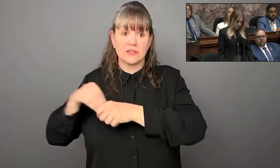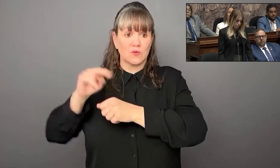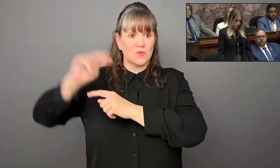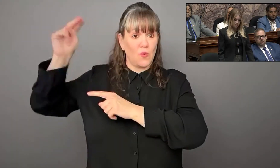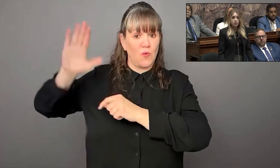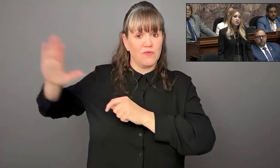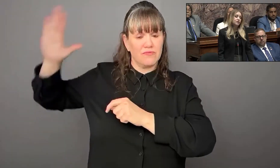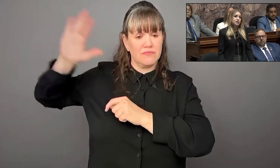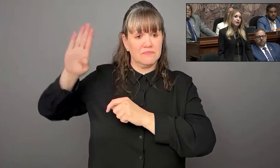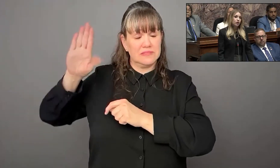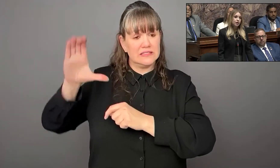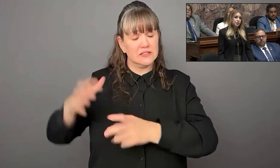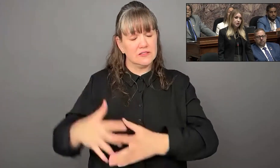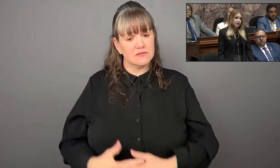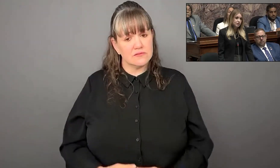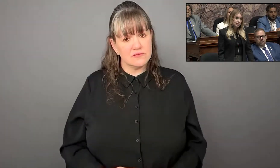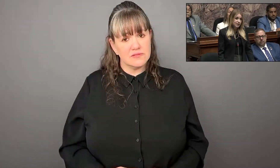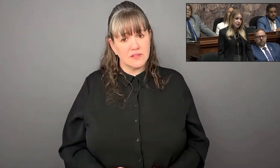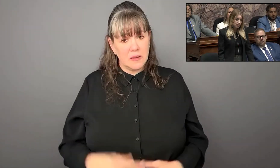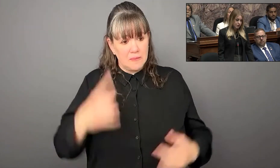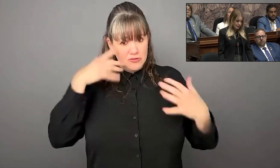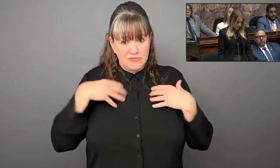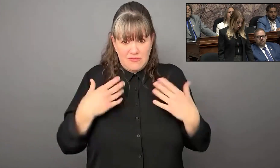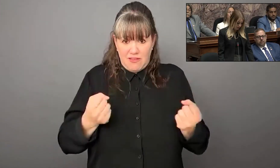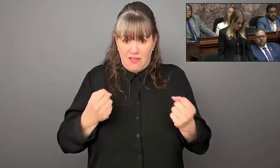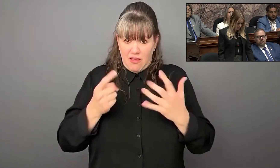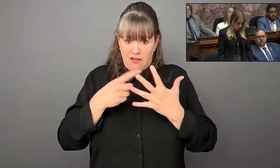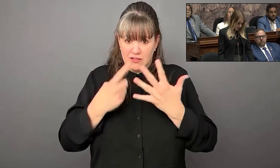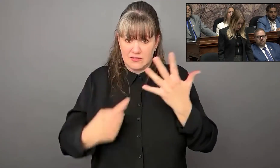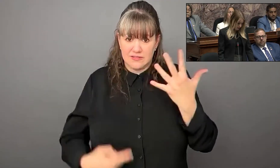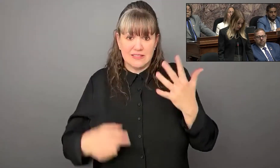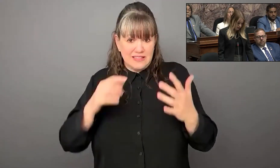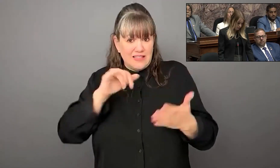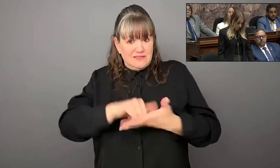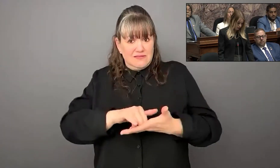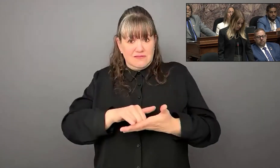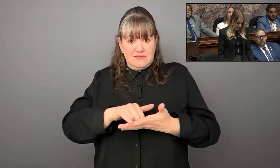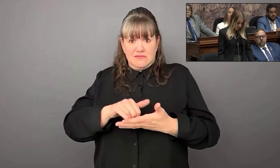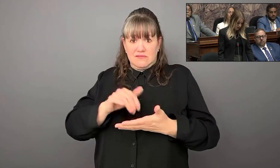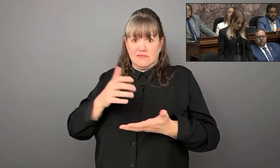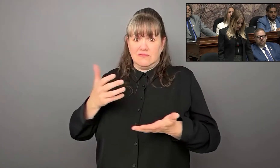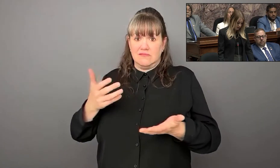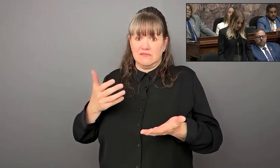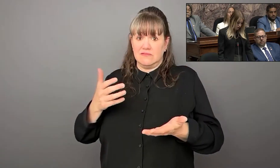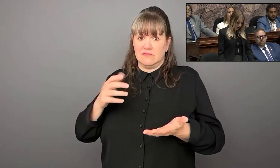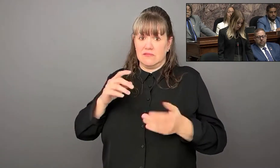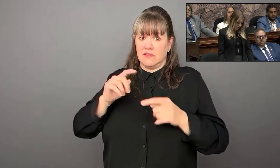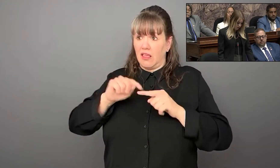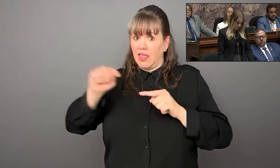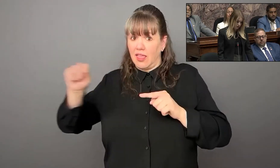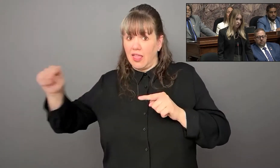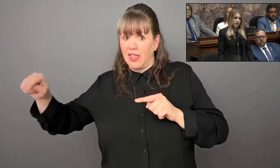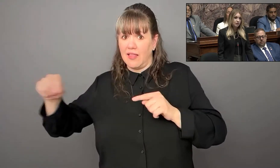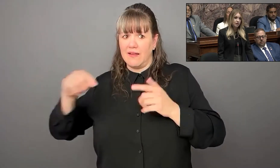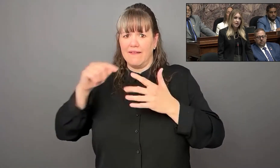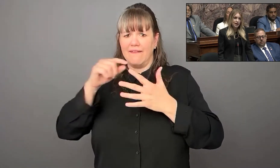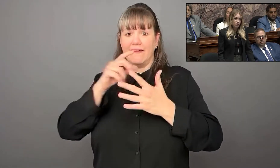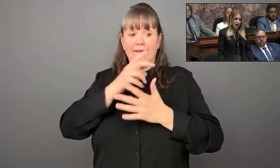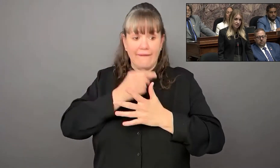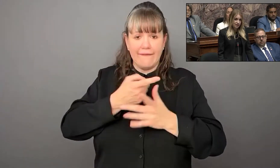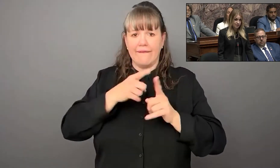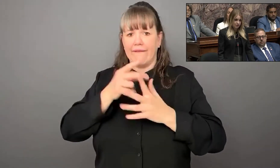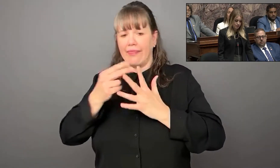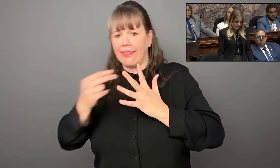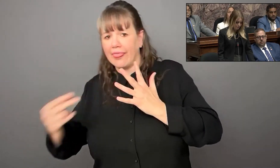to many of the problems that are devastating our communities, particularly addiction. Thousands of British Columbians have been seeking treatment voluntarily, and they